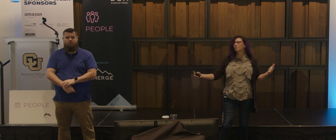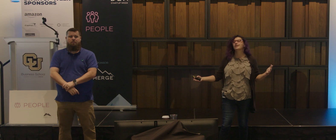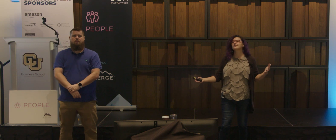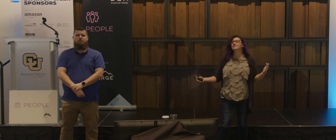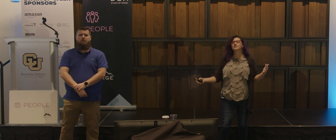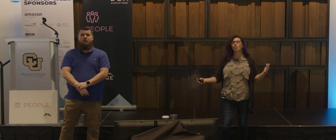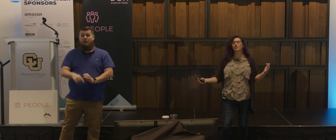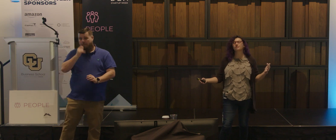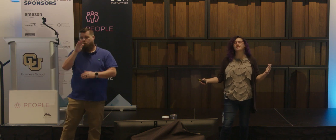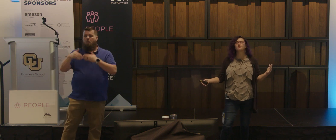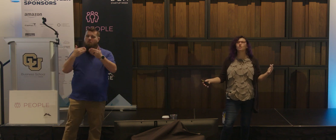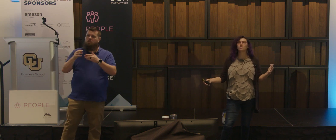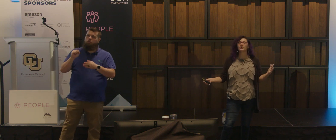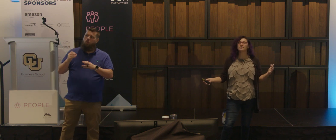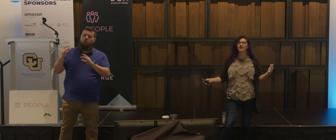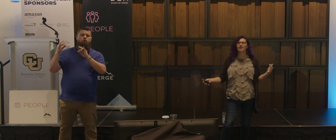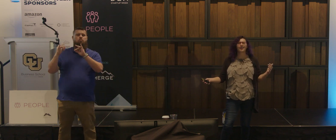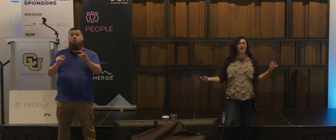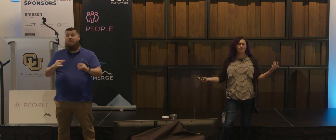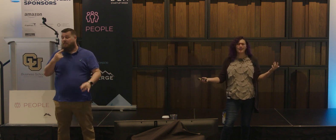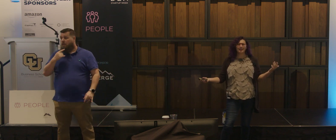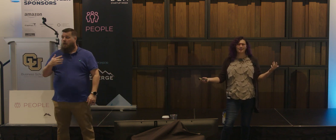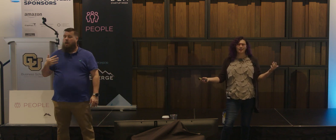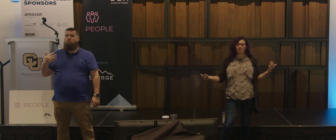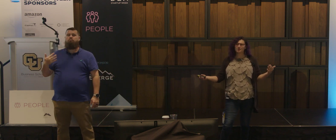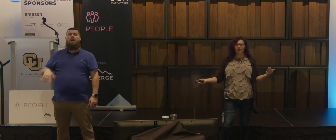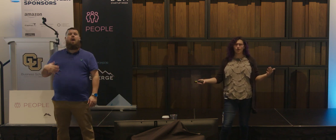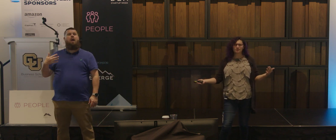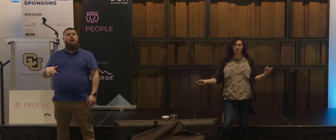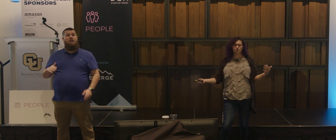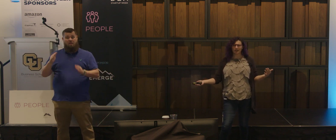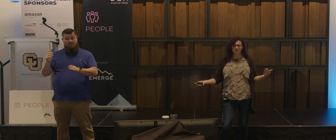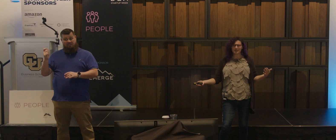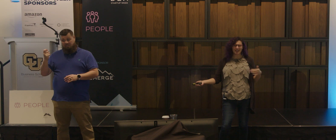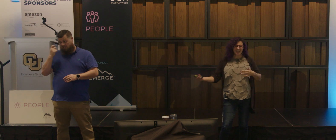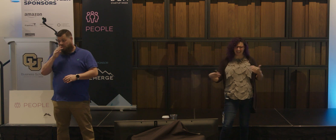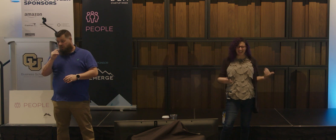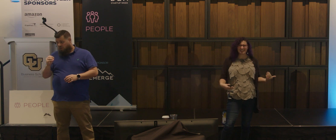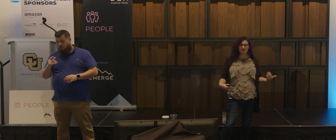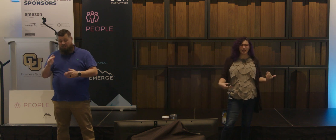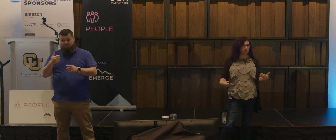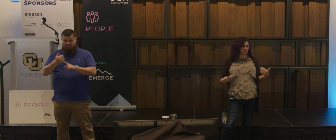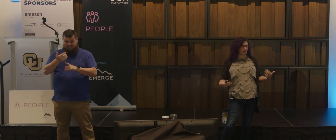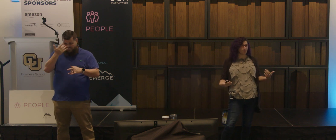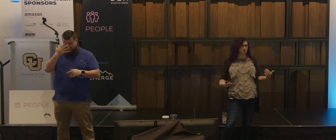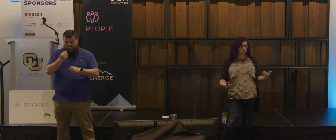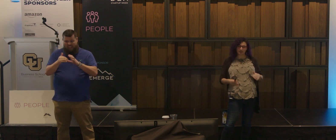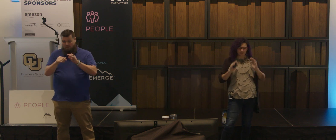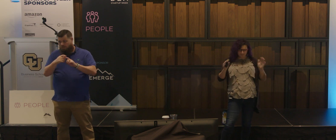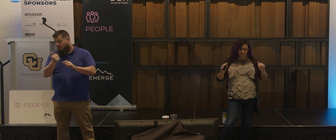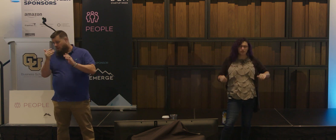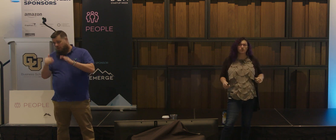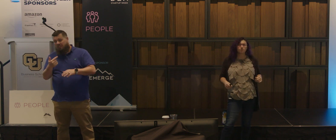because your process is so wonderfully smooth. They say, man, the person I was talking to got sick, and I got an email from another person